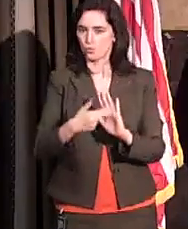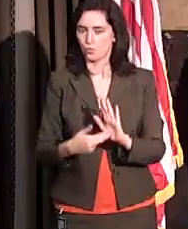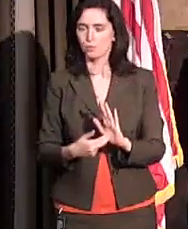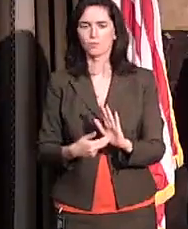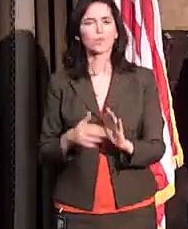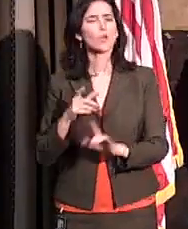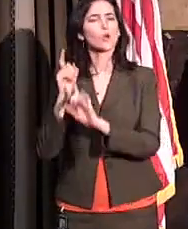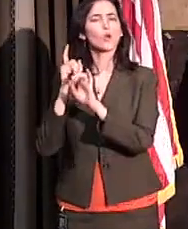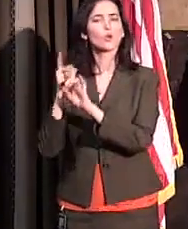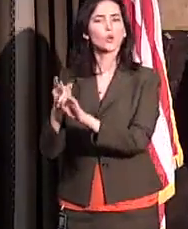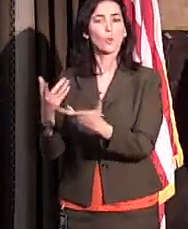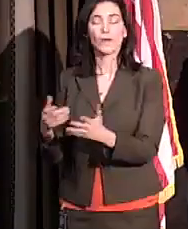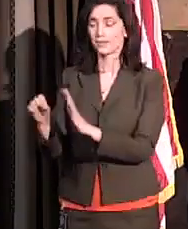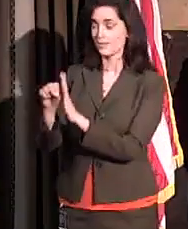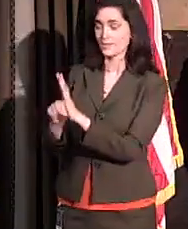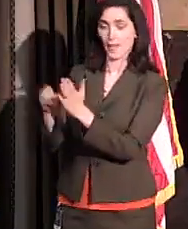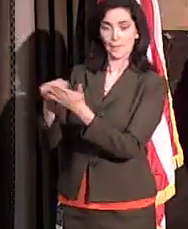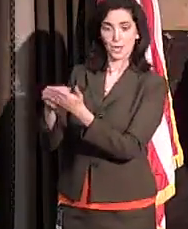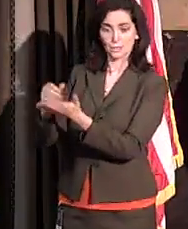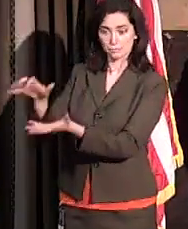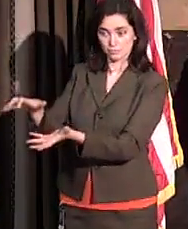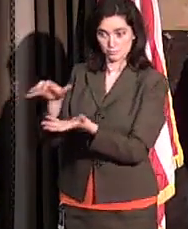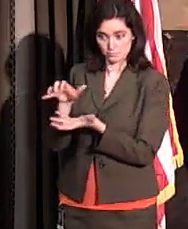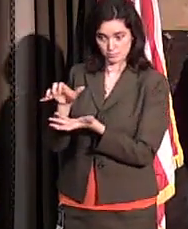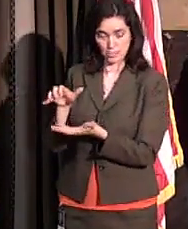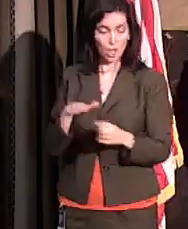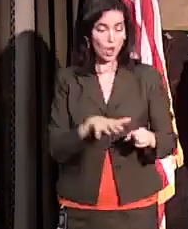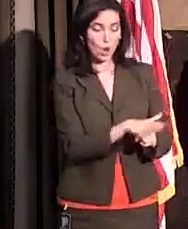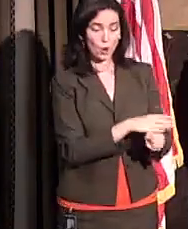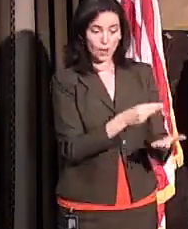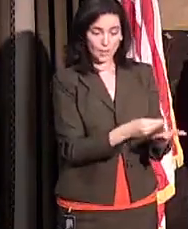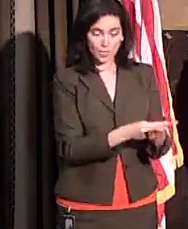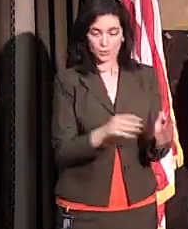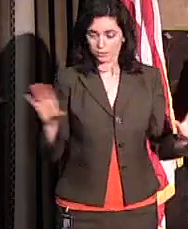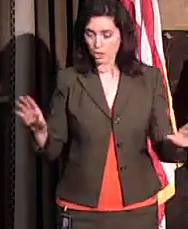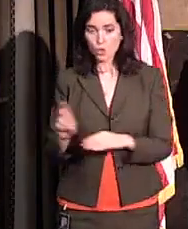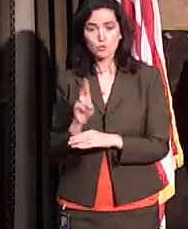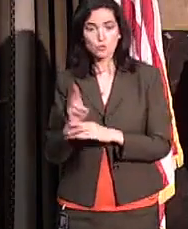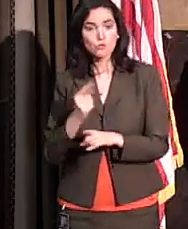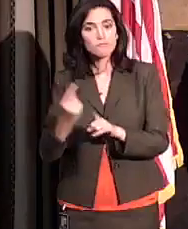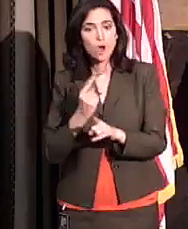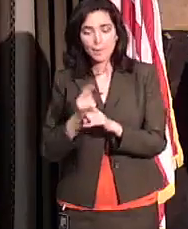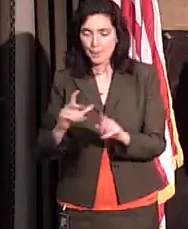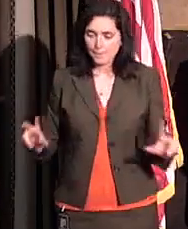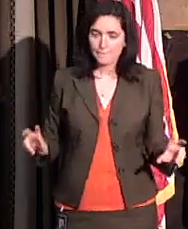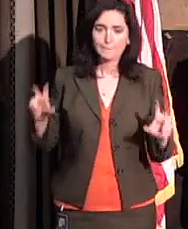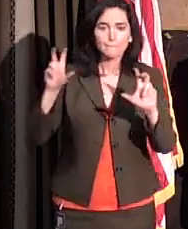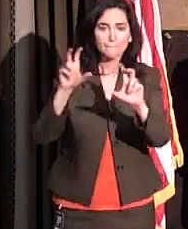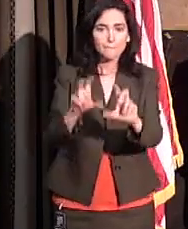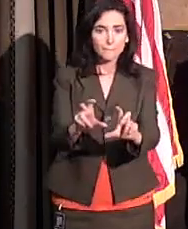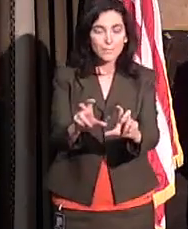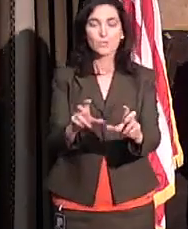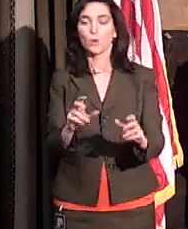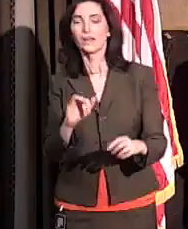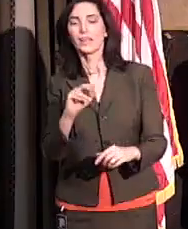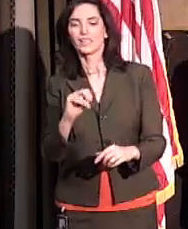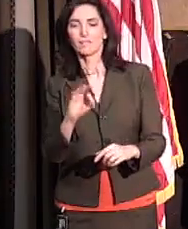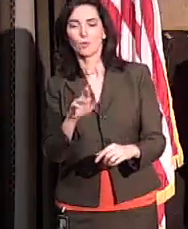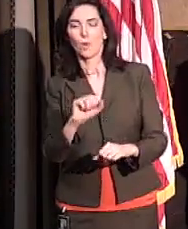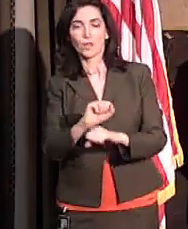leverage the state ARP dollars for local dollars to make sure that we actually tackle even more of our